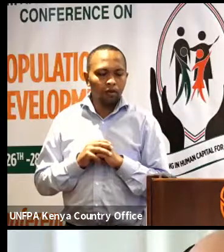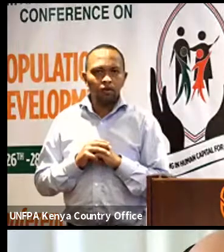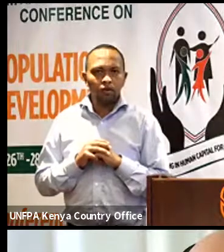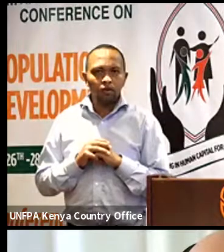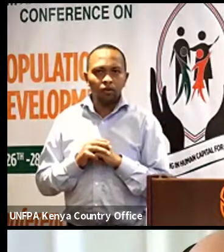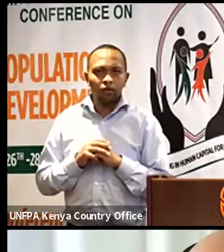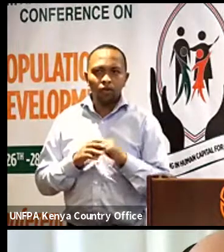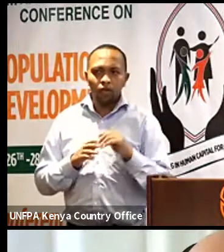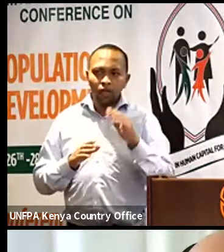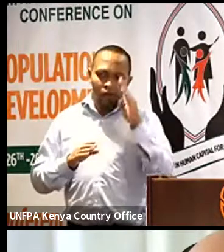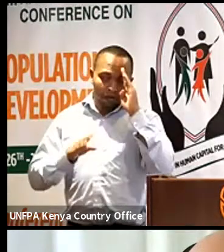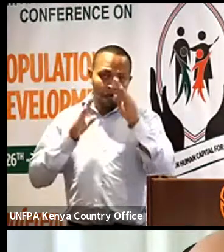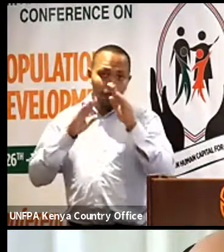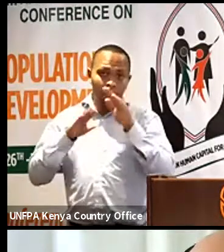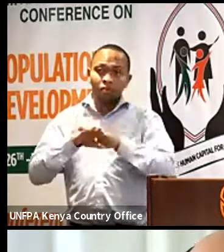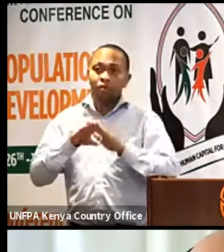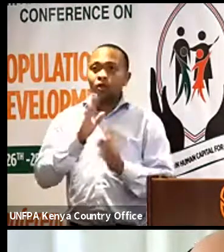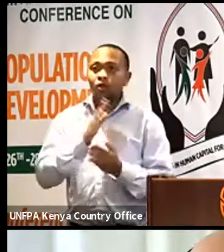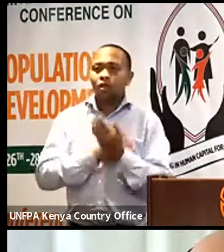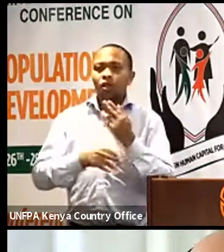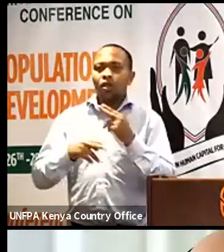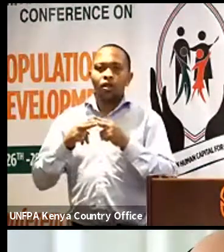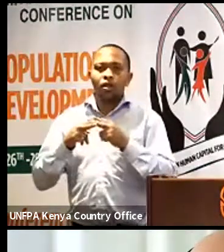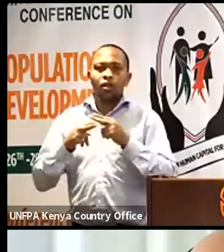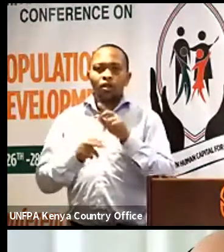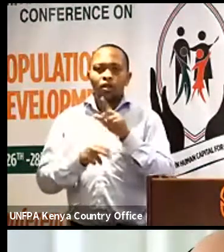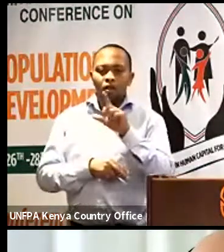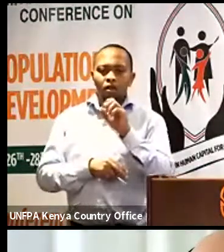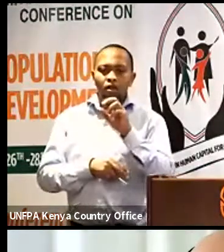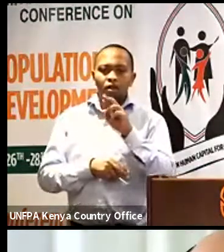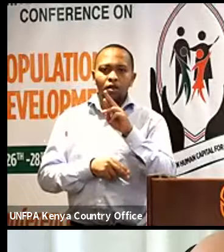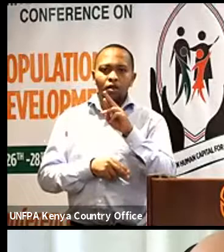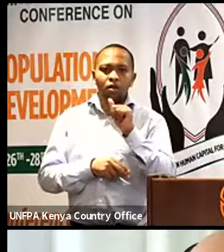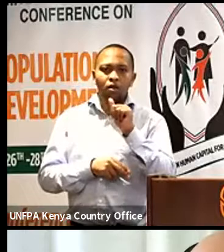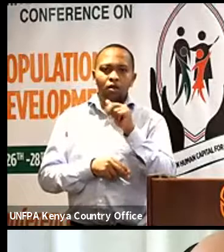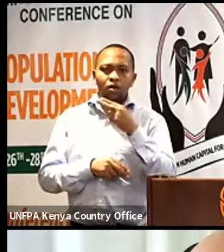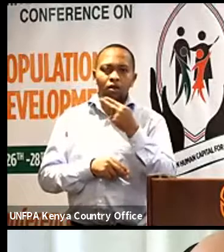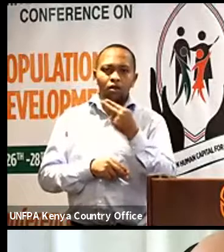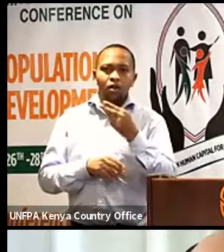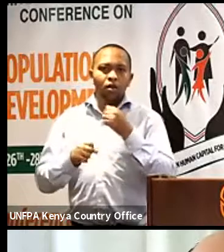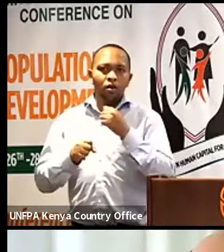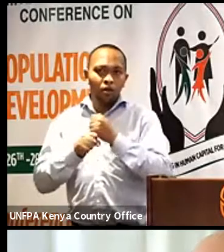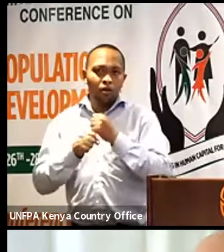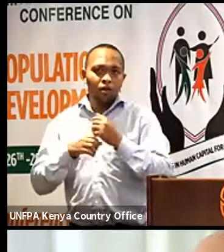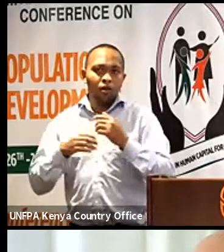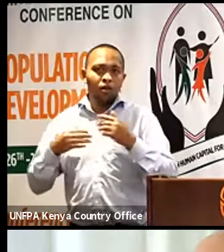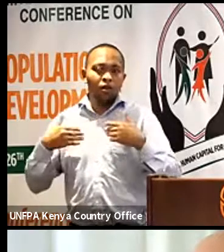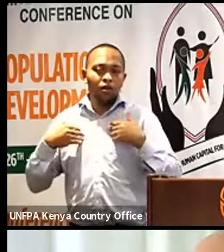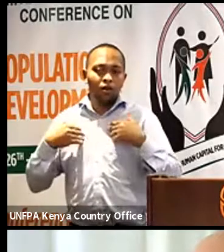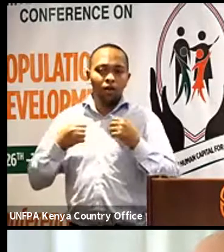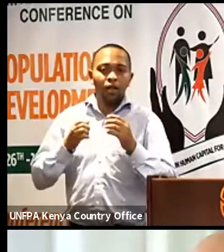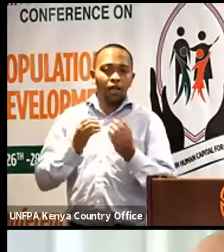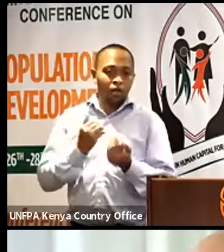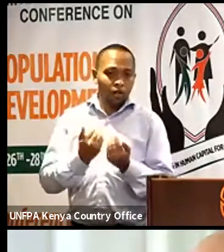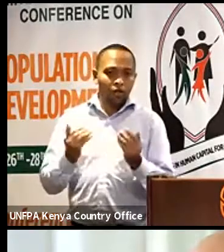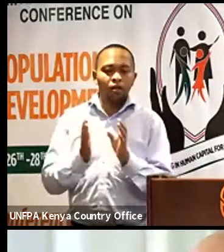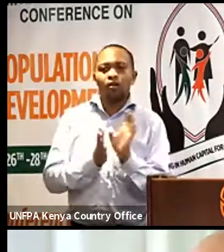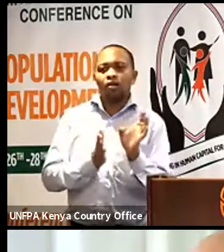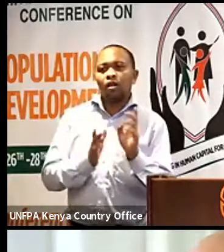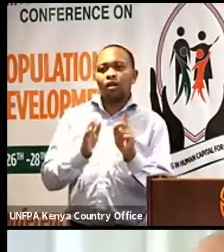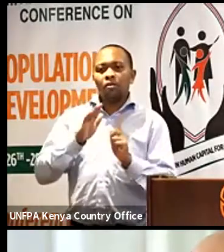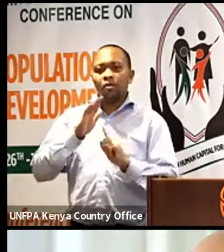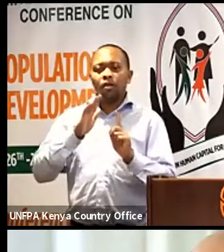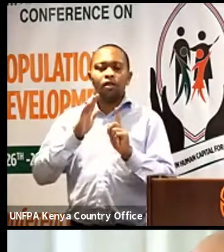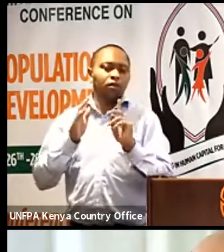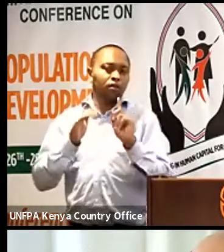everyone. My name is Dr. Laura Bonareri. I head Neonatal and Child Health Division at the Ministry of Health, Kenya.